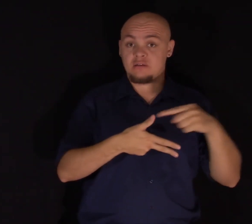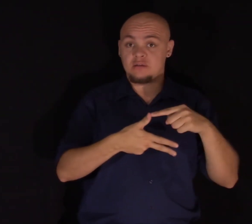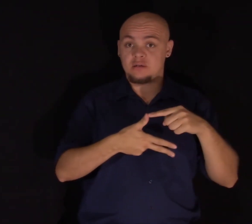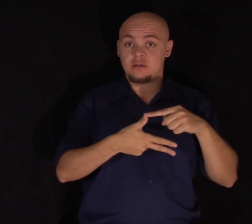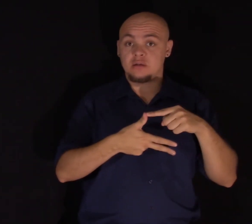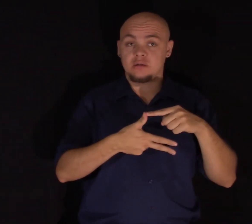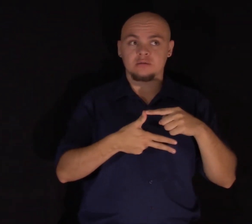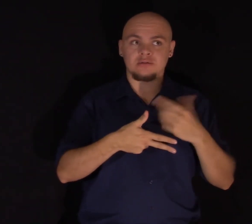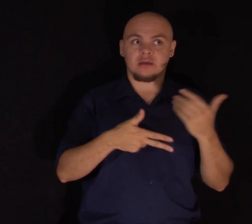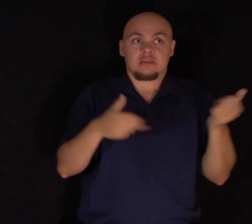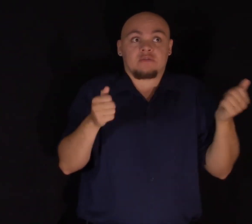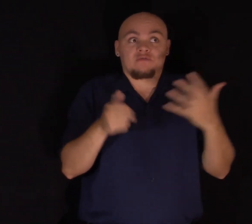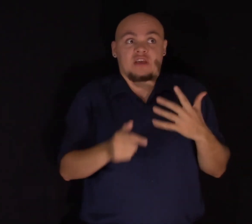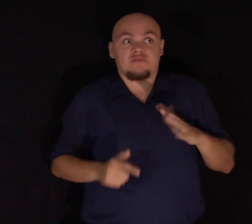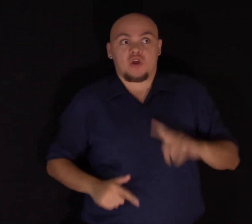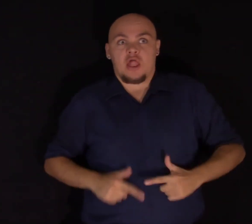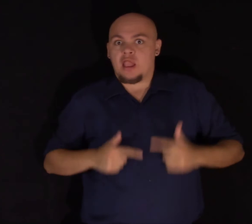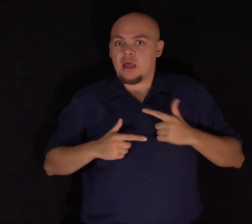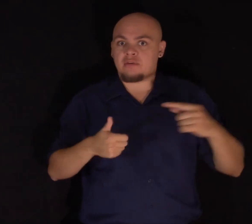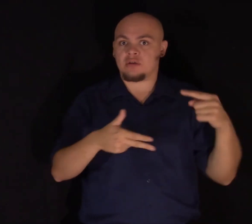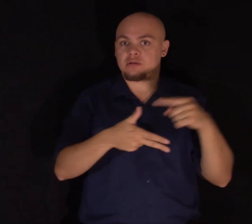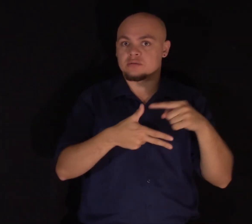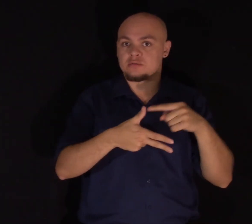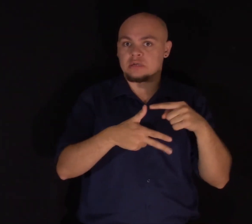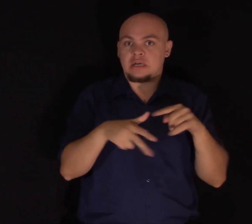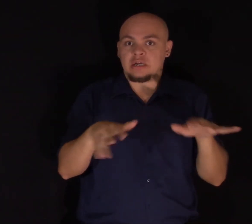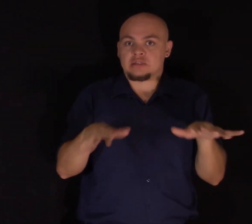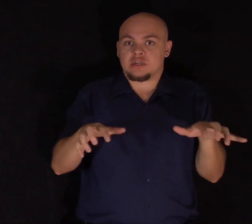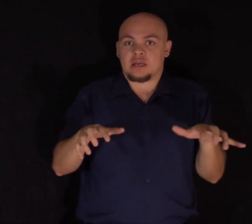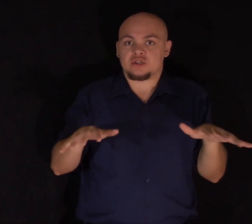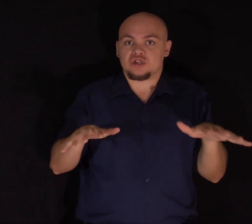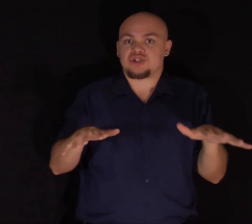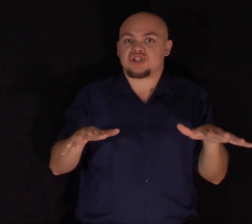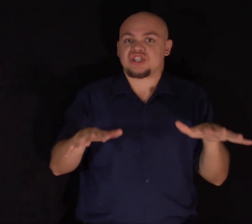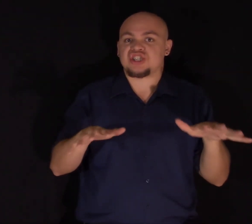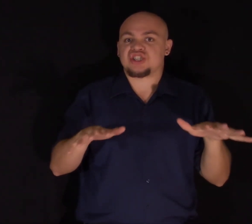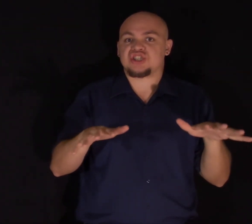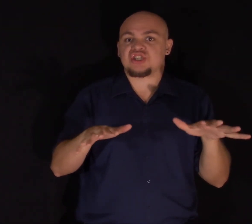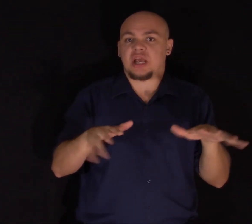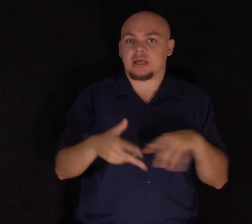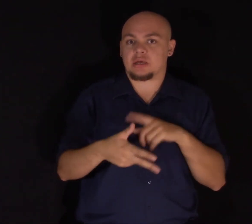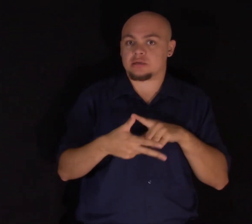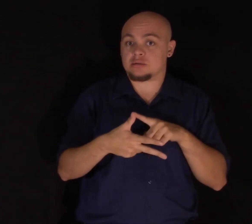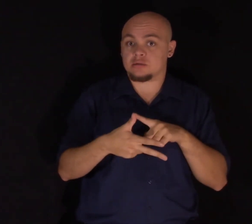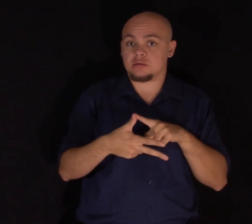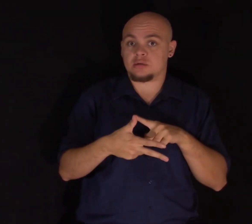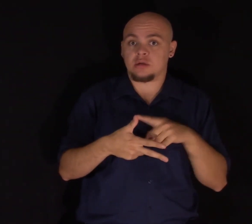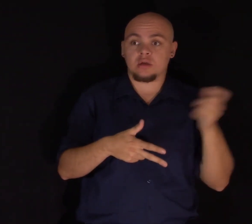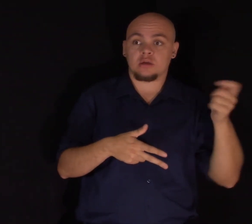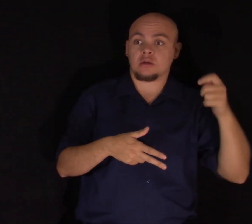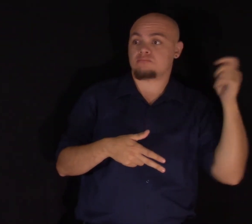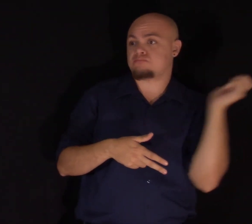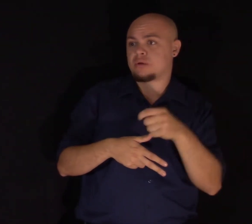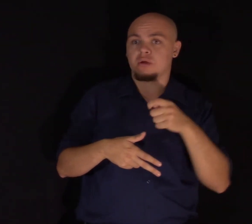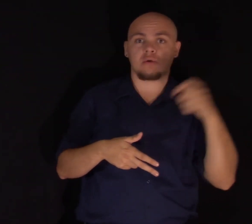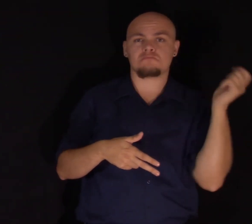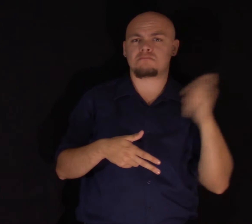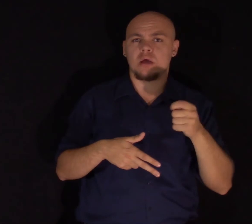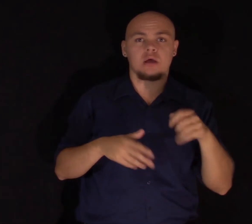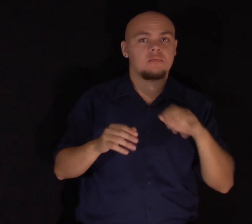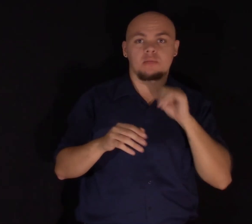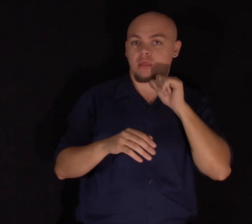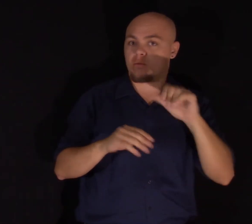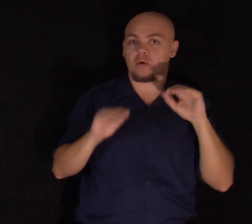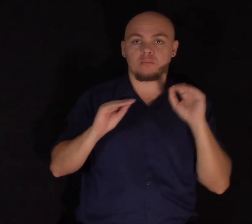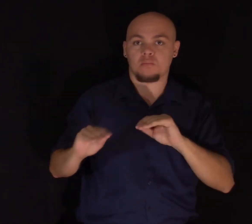people, when you fear for your life, some people will just tense up and start shaking, and you can be taking a hammer or a bat and hitting them on the head,